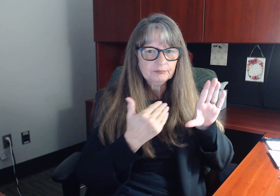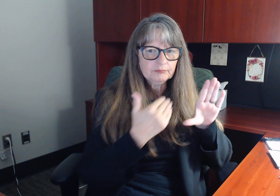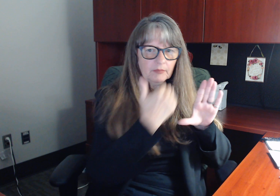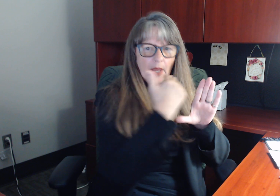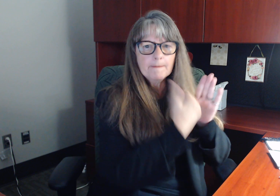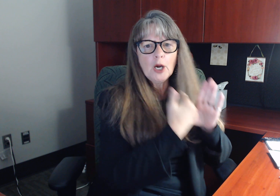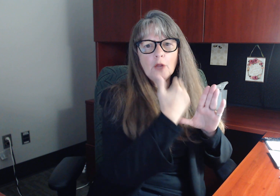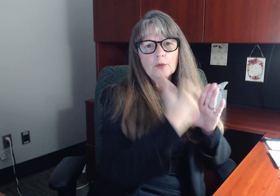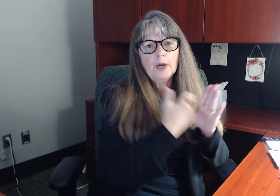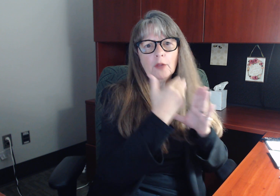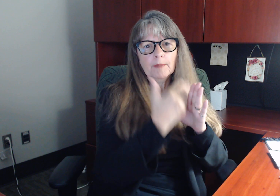Bother,